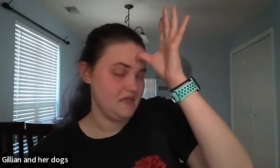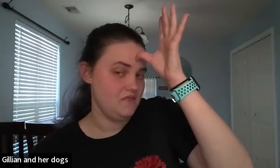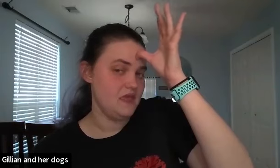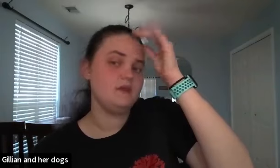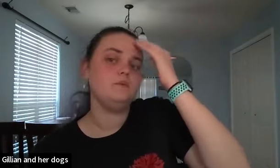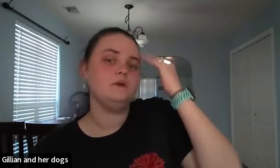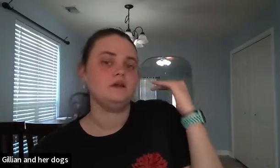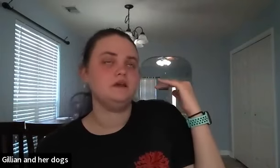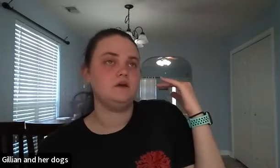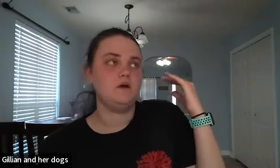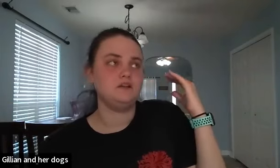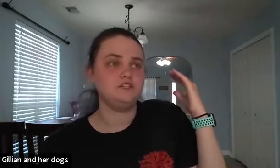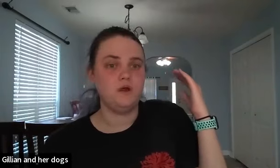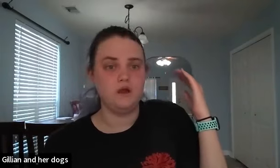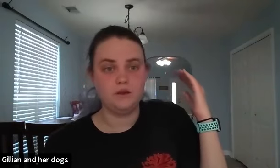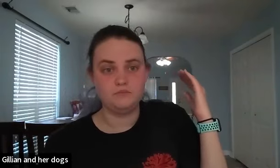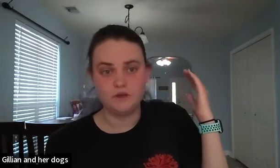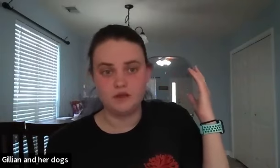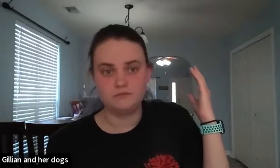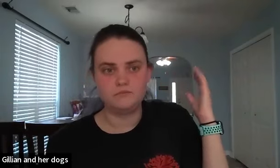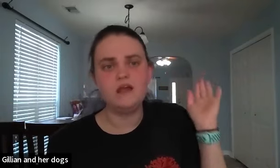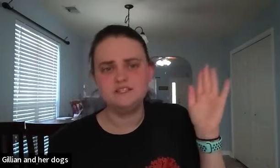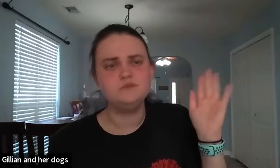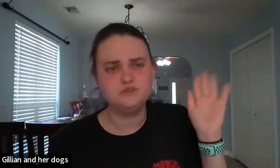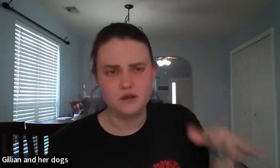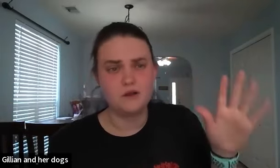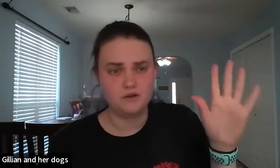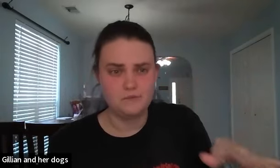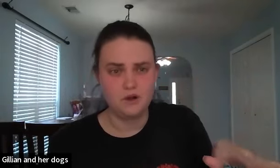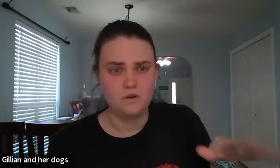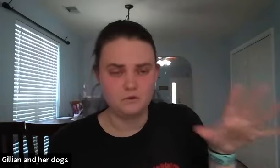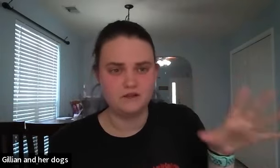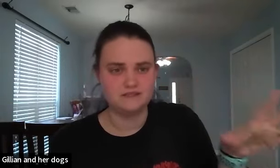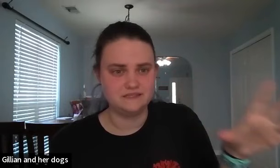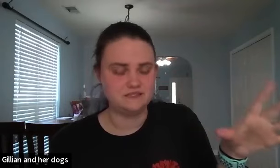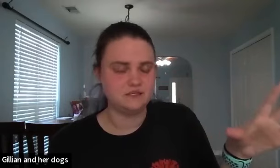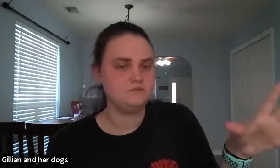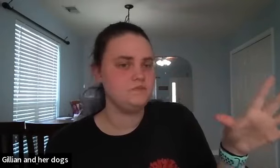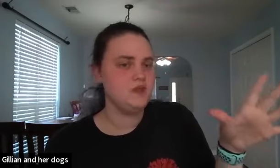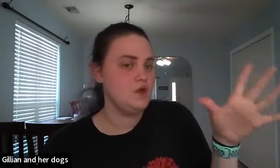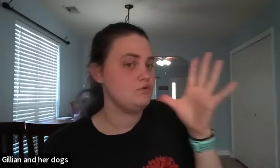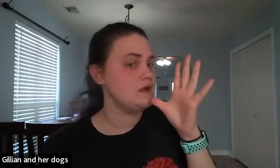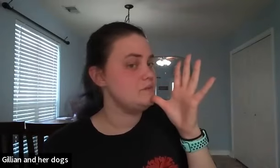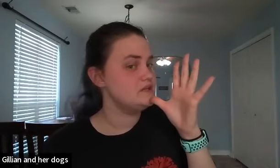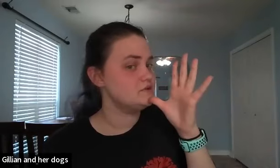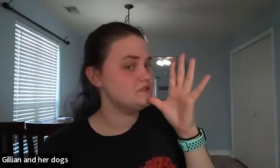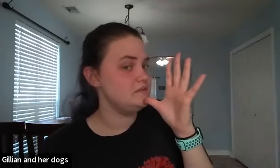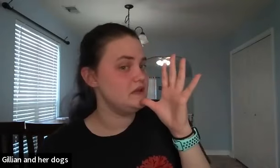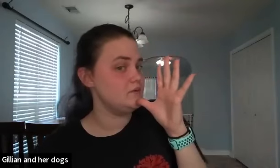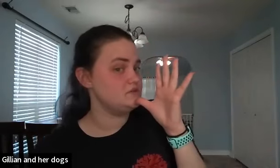And then we are going to go on to our, we'll do grandma and grandpa while we're here, because it's easier. Grandma is going to be